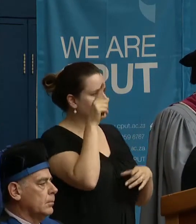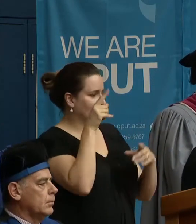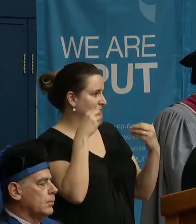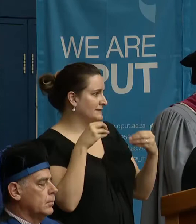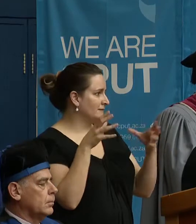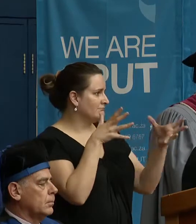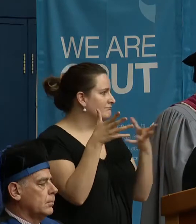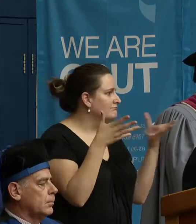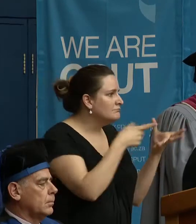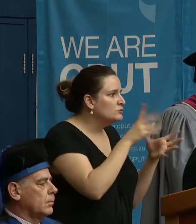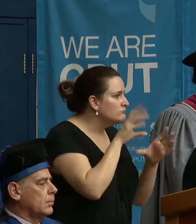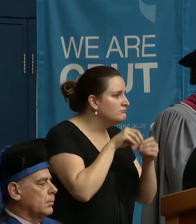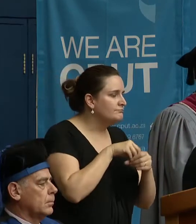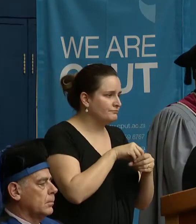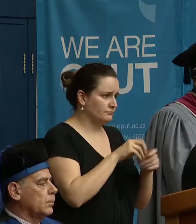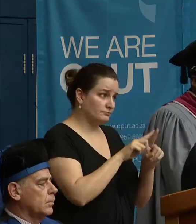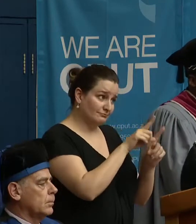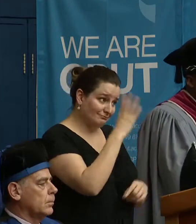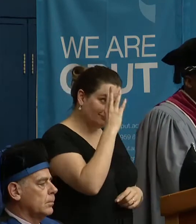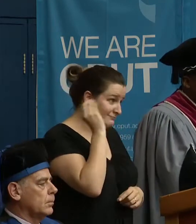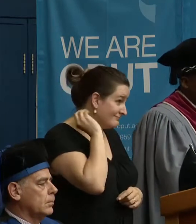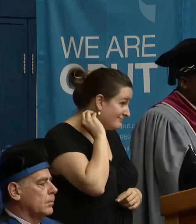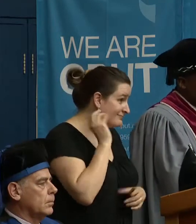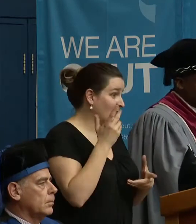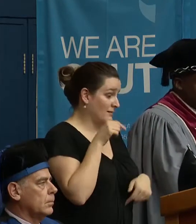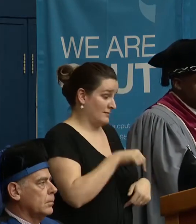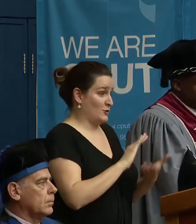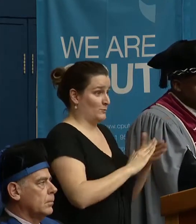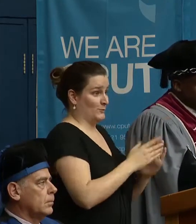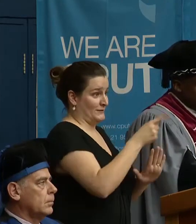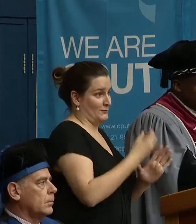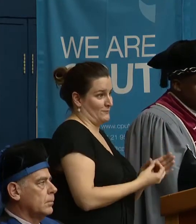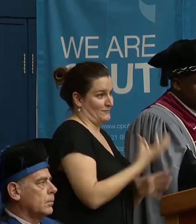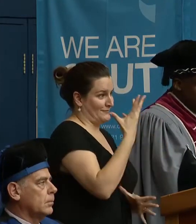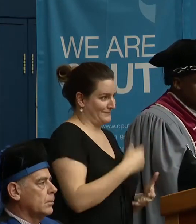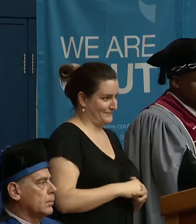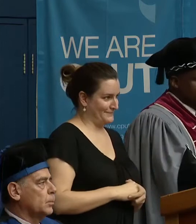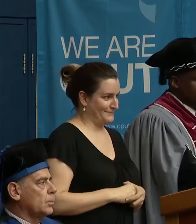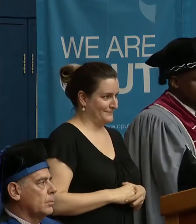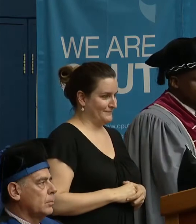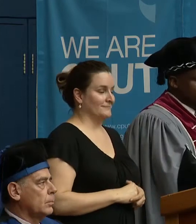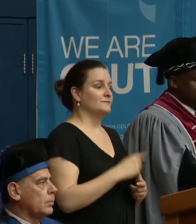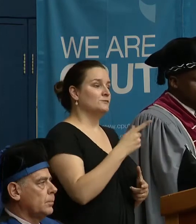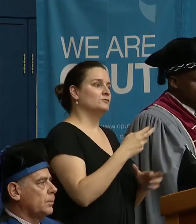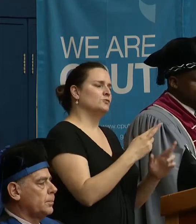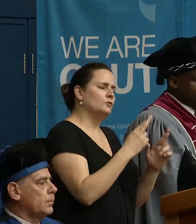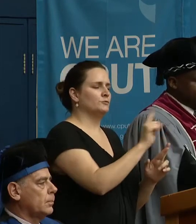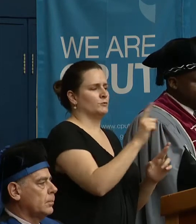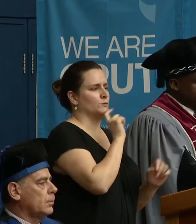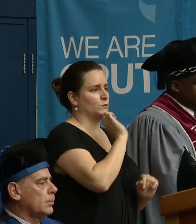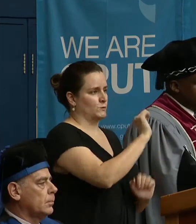but we sincerely hope that you will not forget the communities from which you come. We hope that you will use your